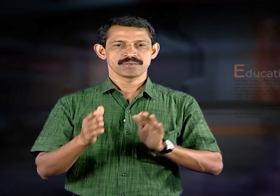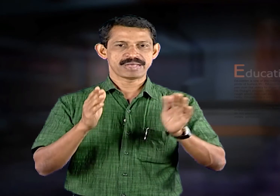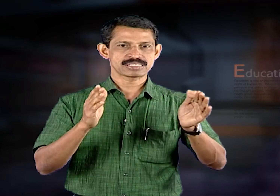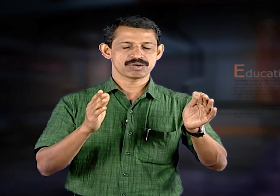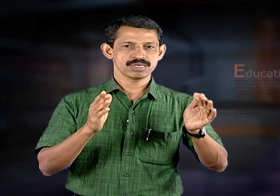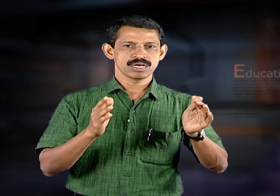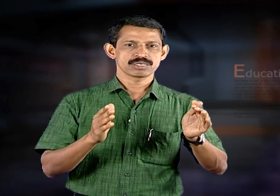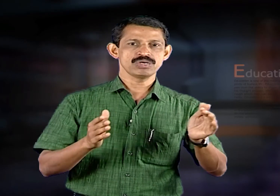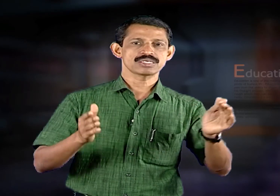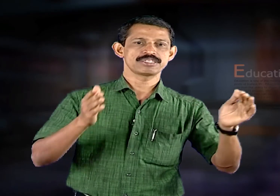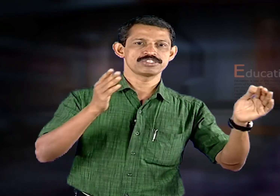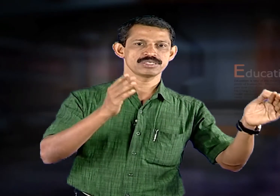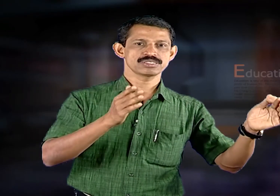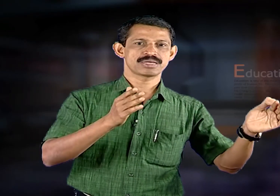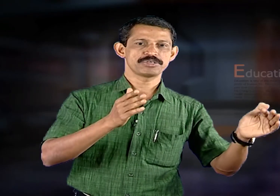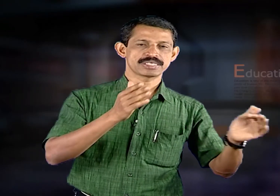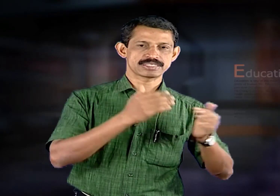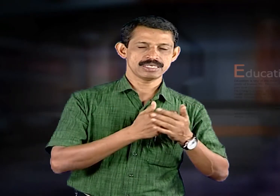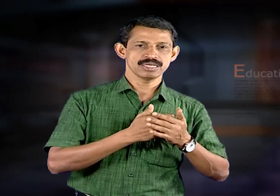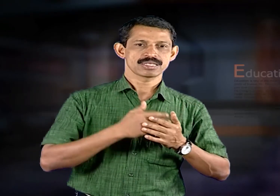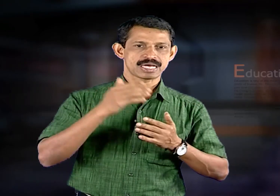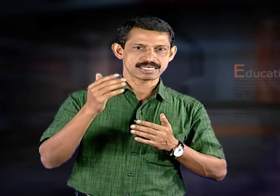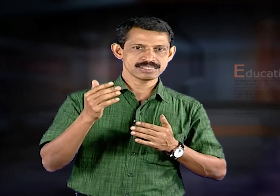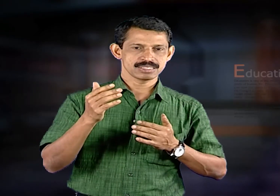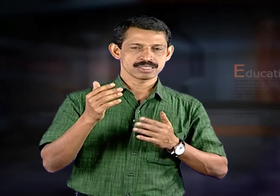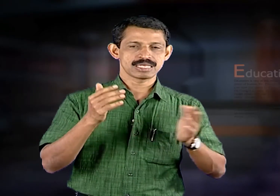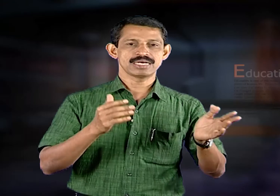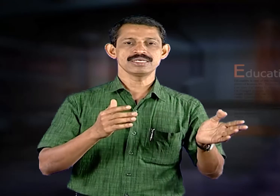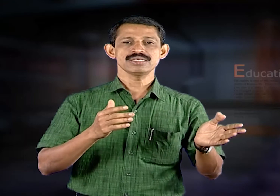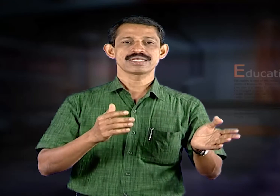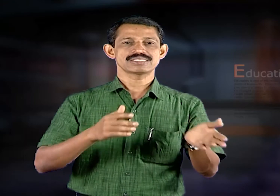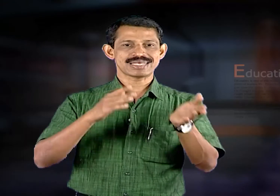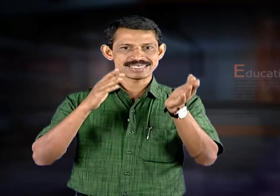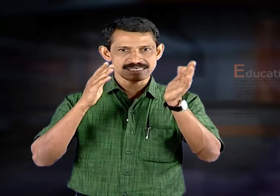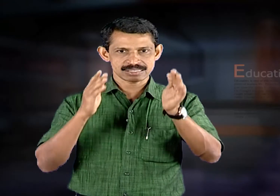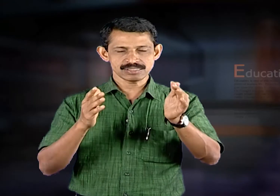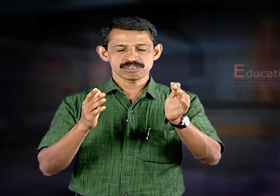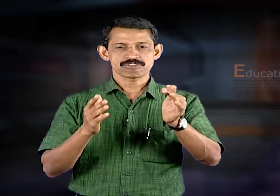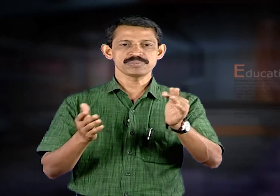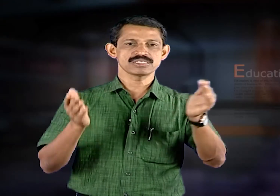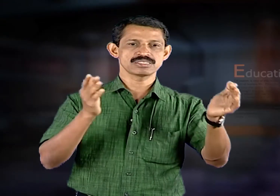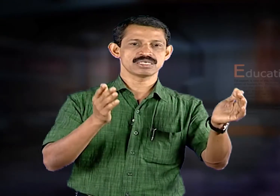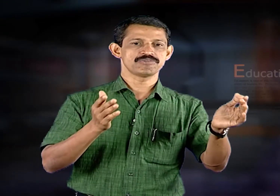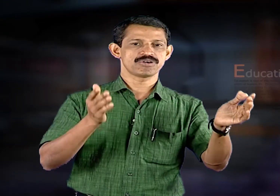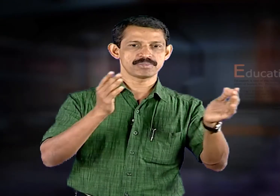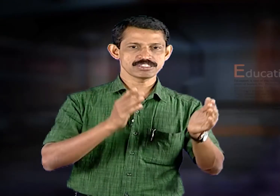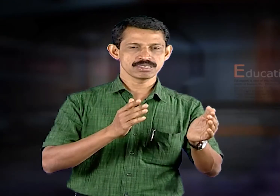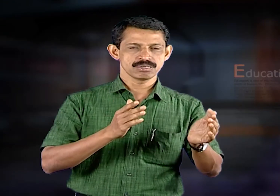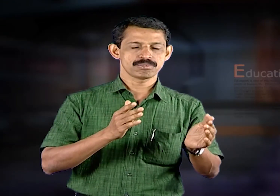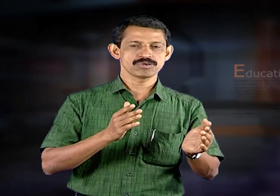based on non-contiguous communication, that is, the learner is at a distance from the teacher for much, most